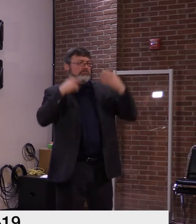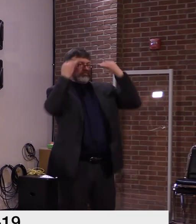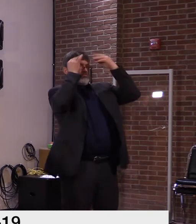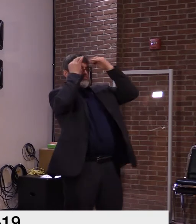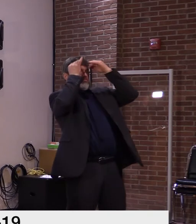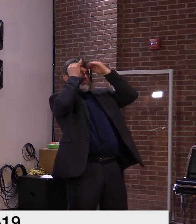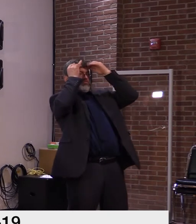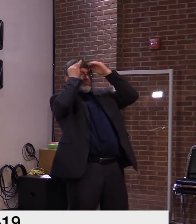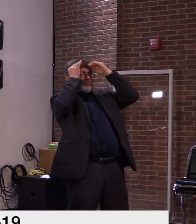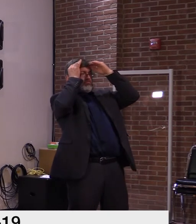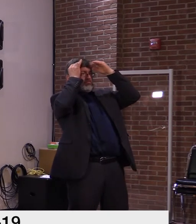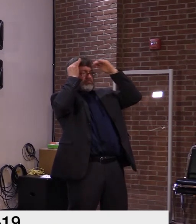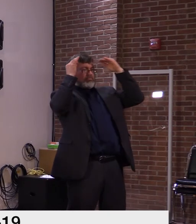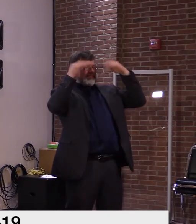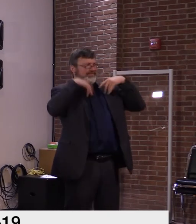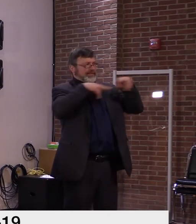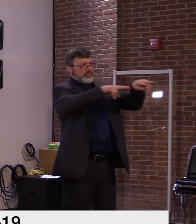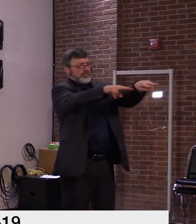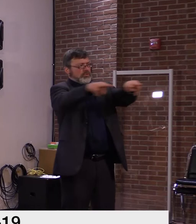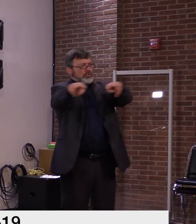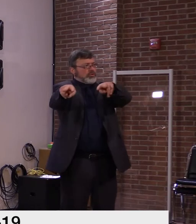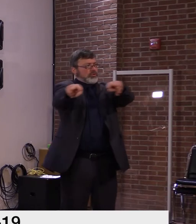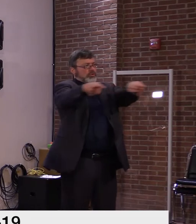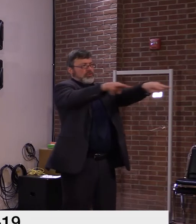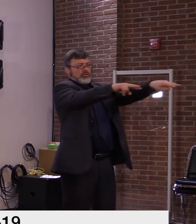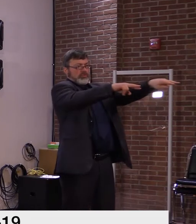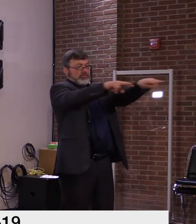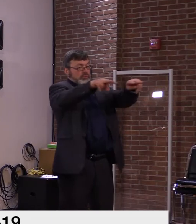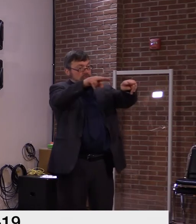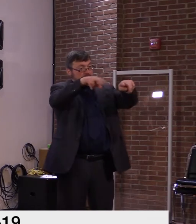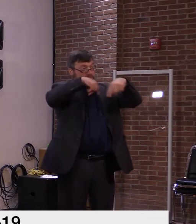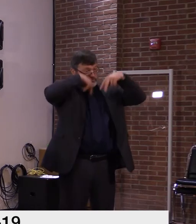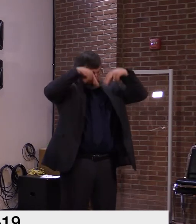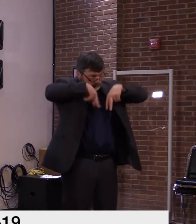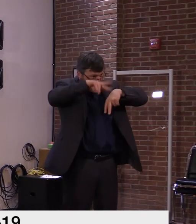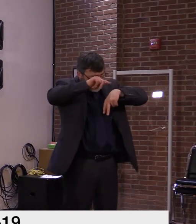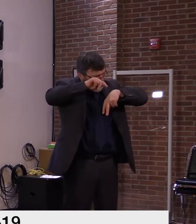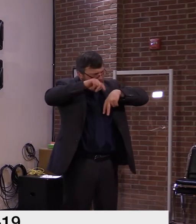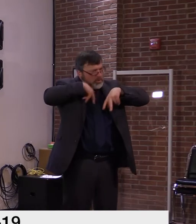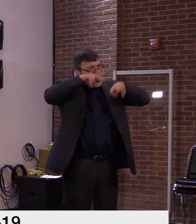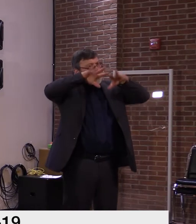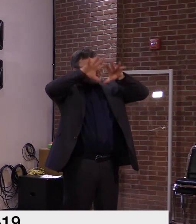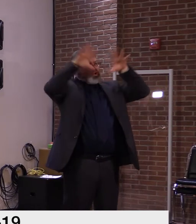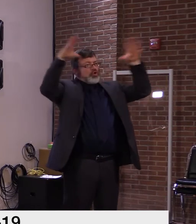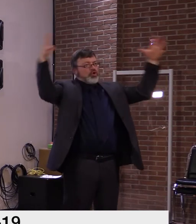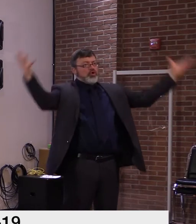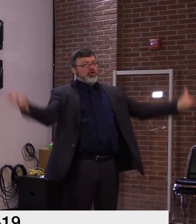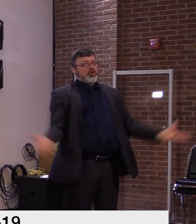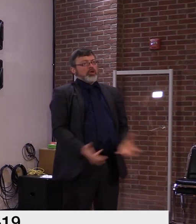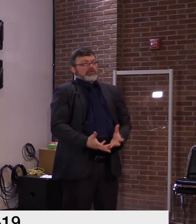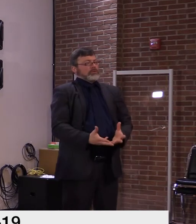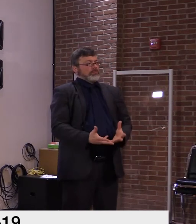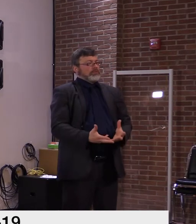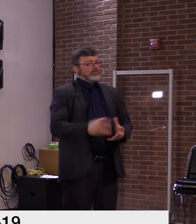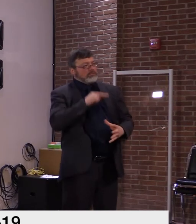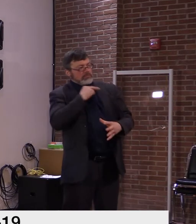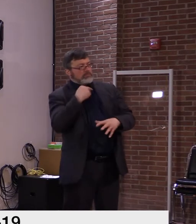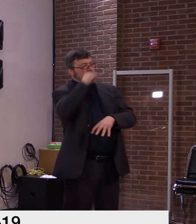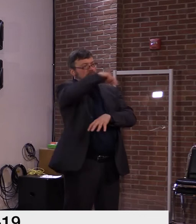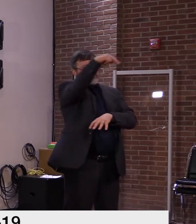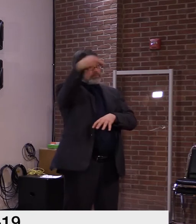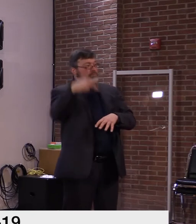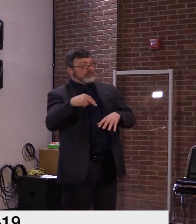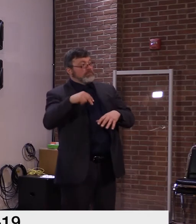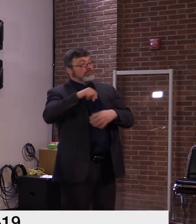internationally what's going on. Many countries in the world are operating at 1 meter or around 3 feet. But we'll definitely look at our guidance as